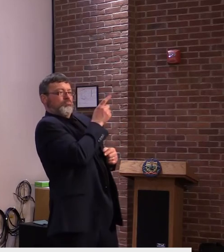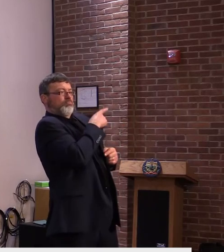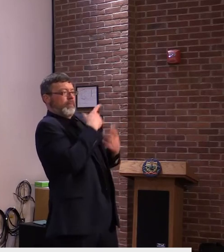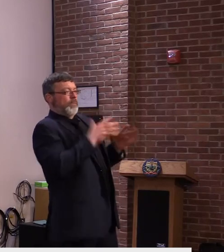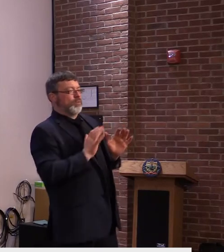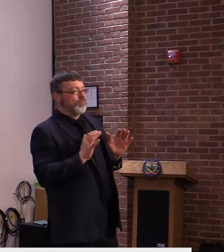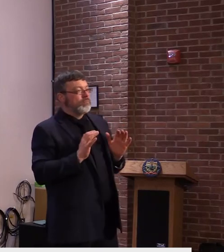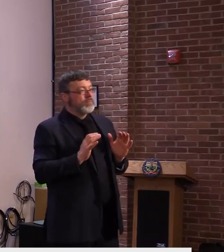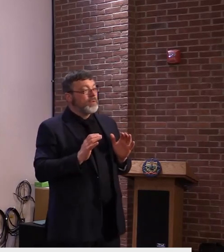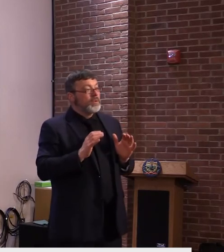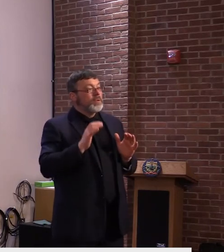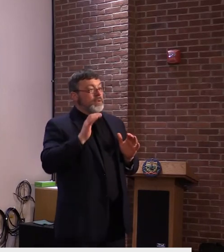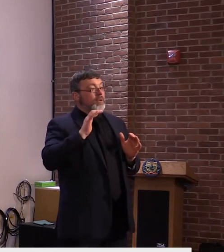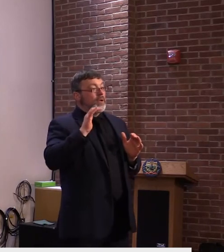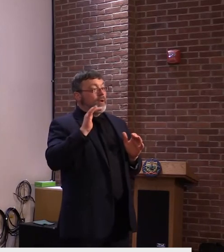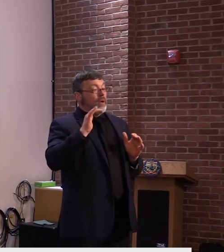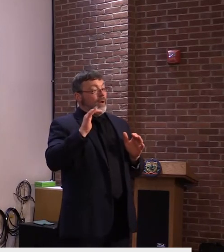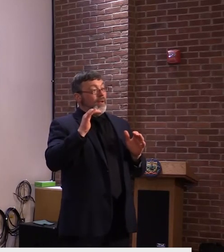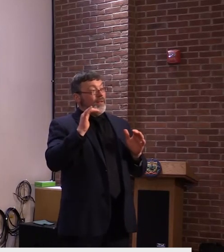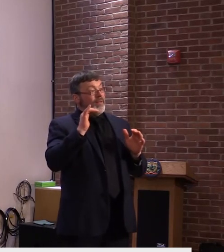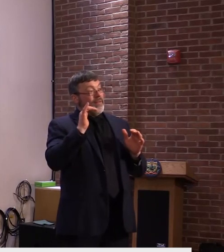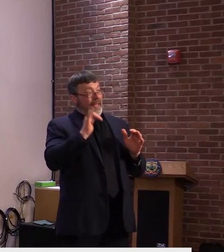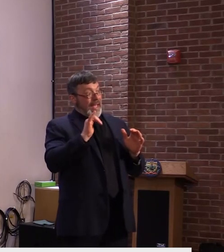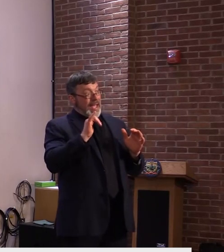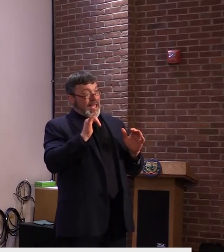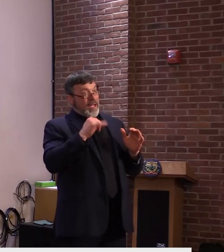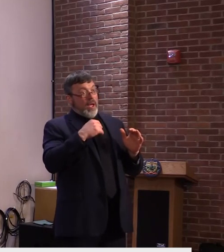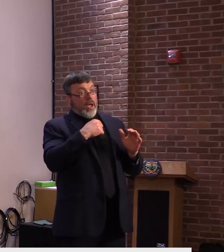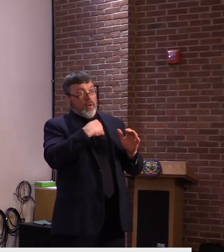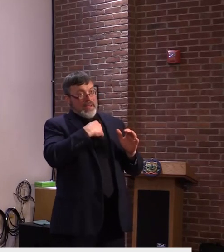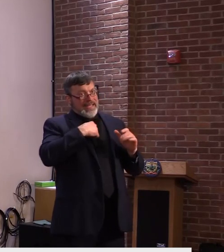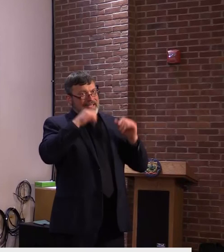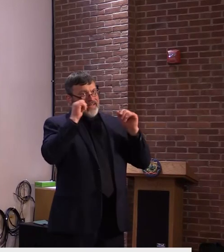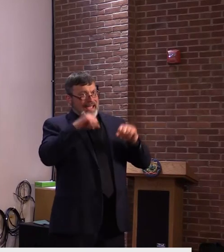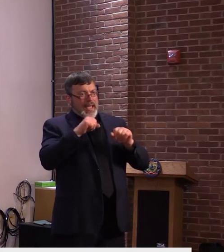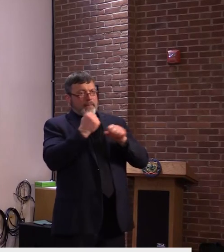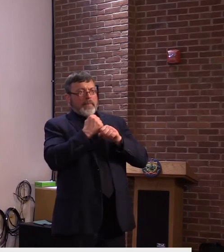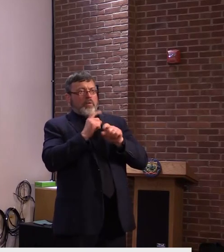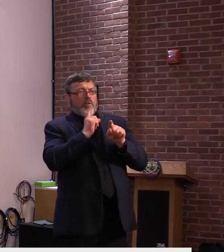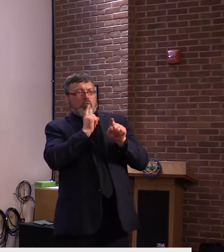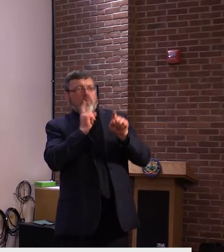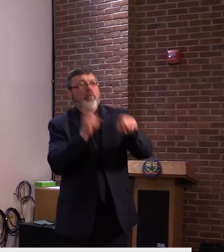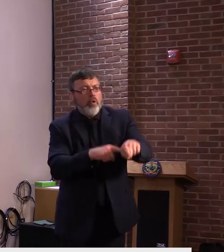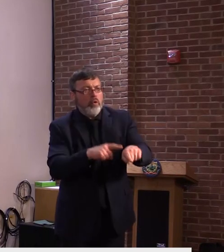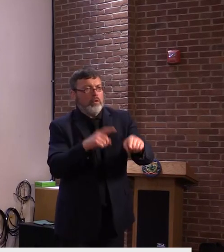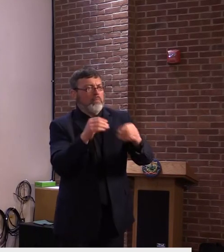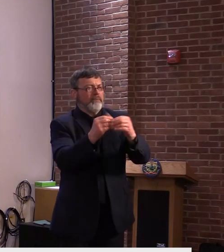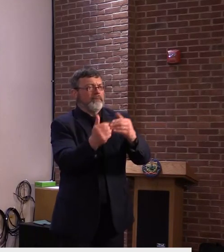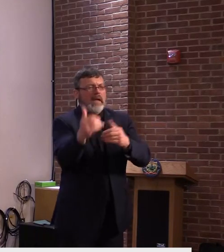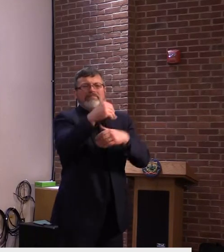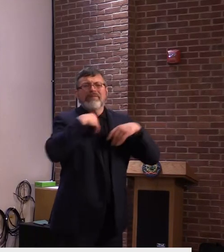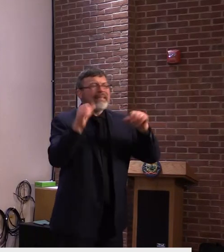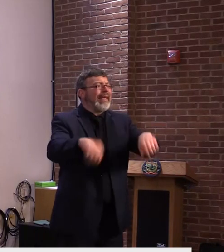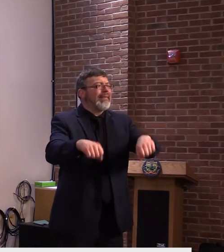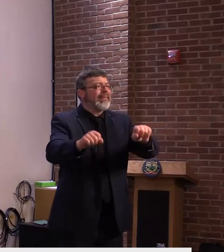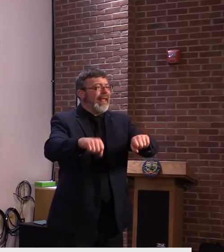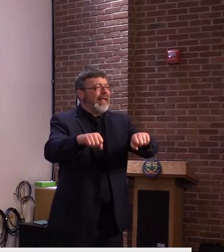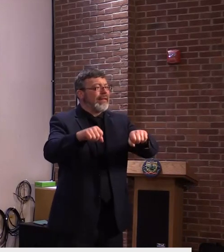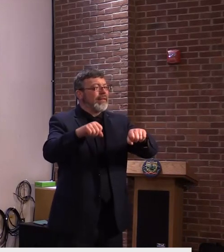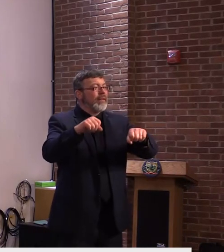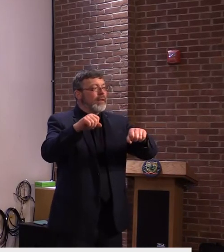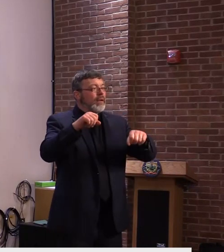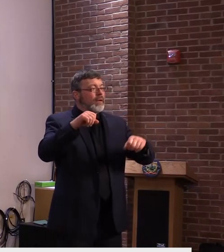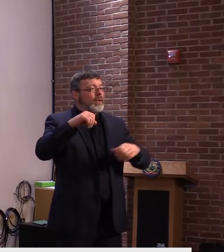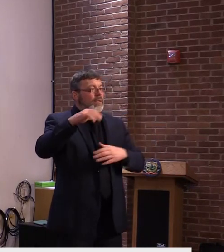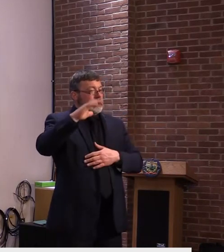vaccine for this age group, just so if it does look like it is a very sound decision to be made, and it